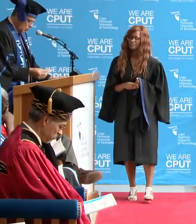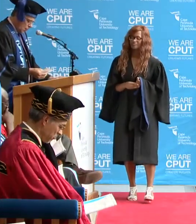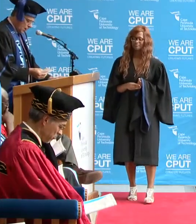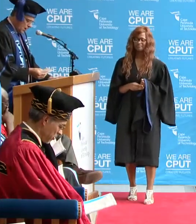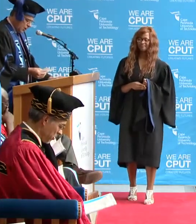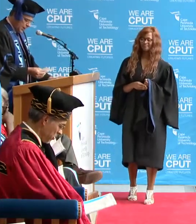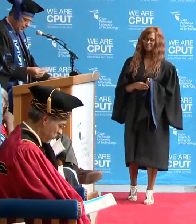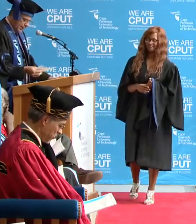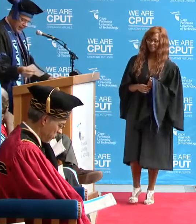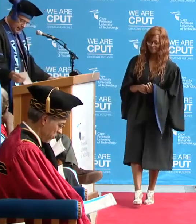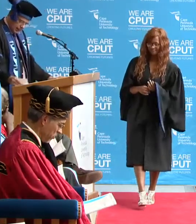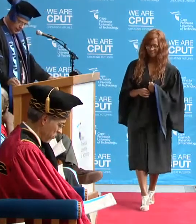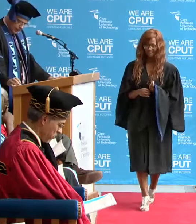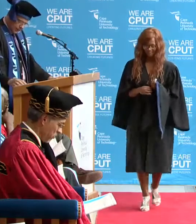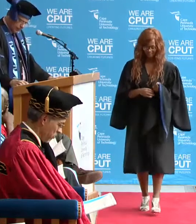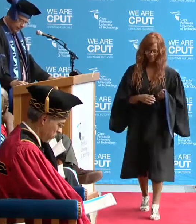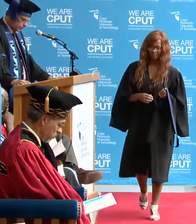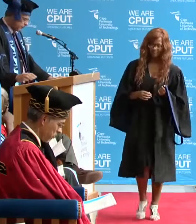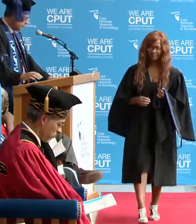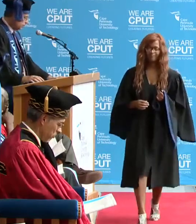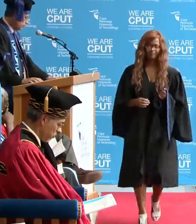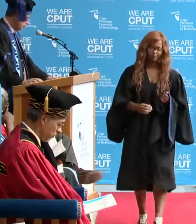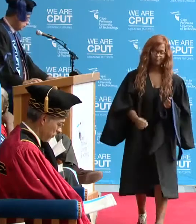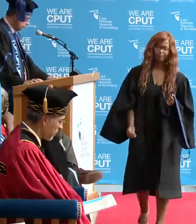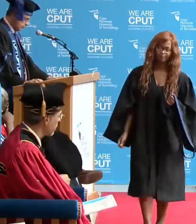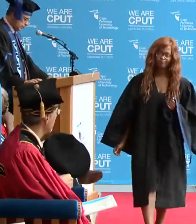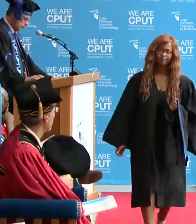Noxkolo Alicia Dada.